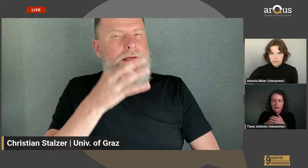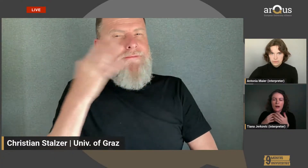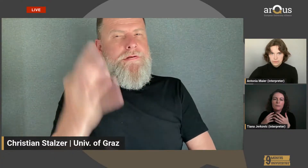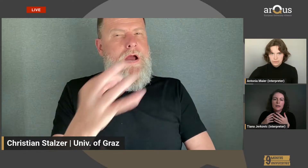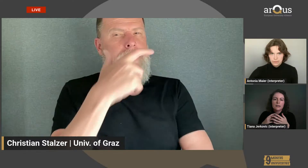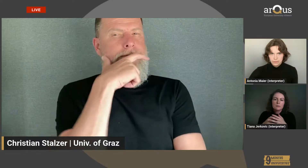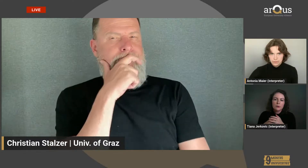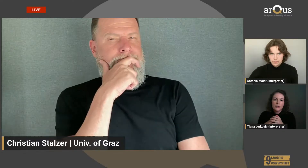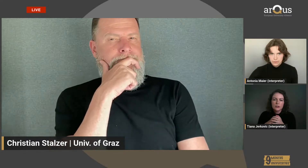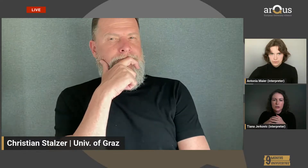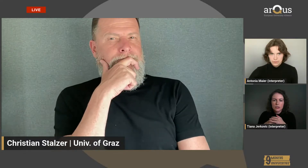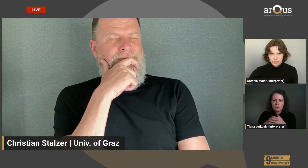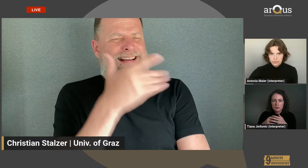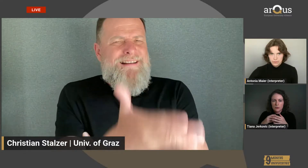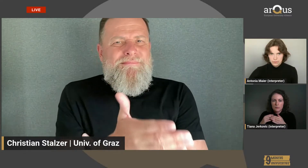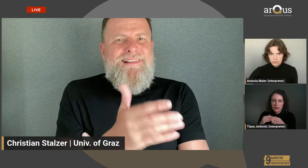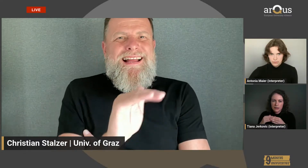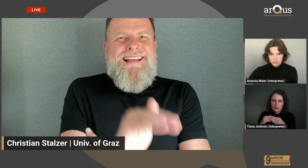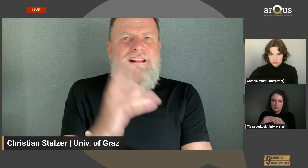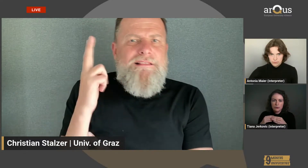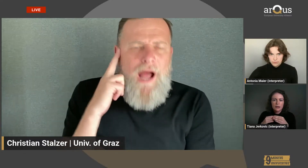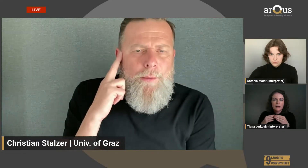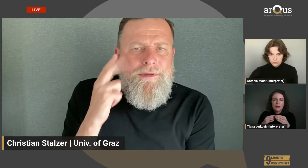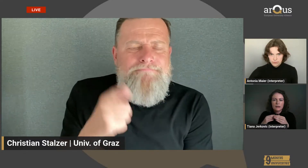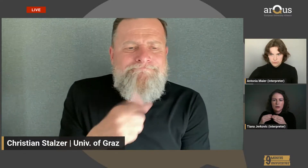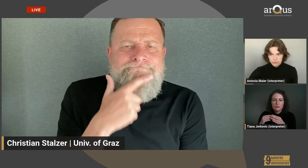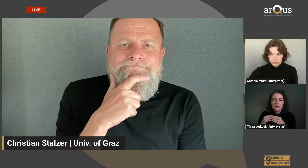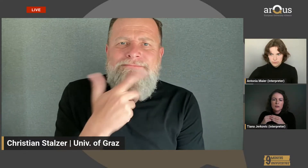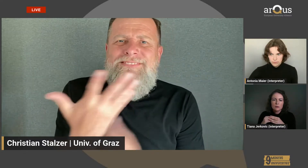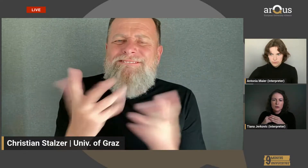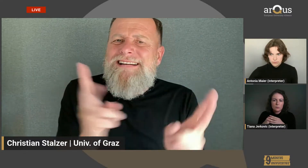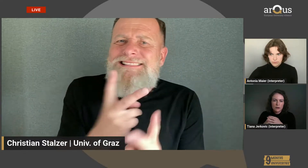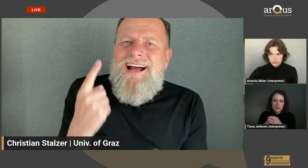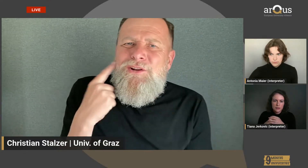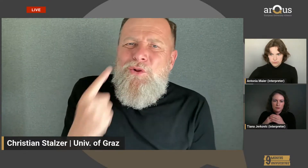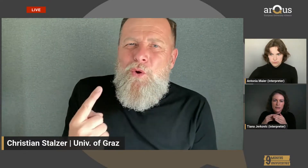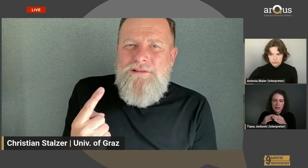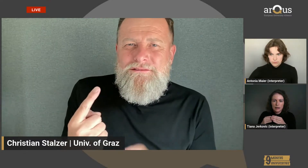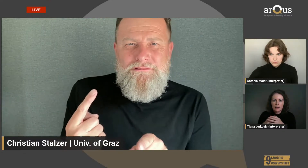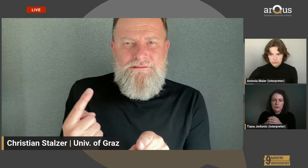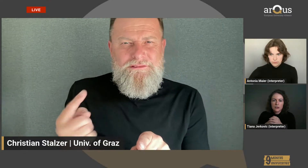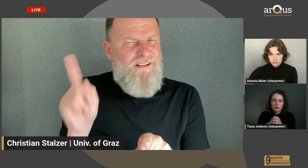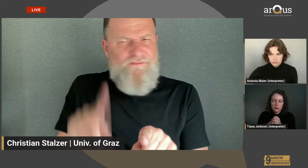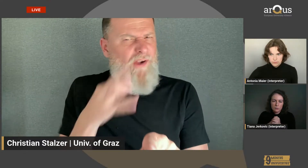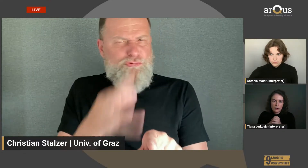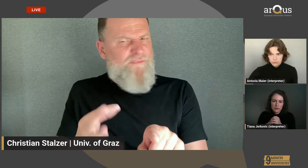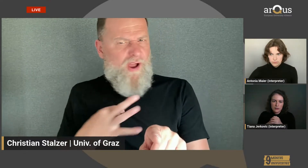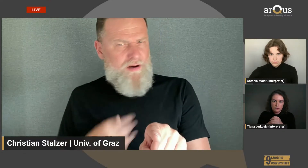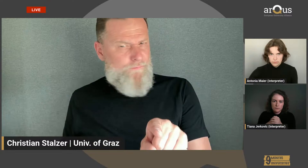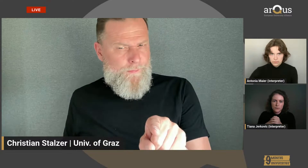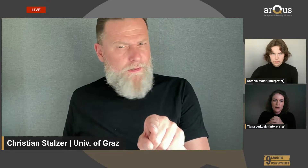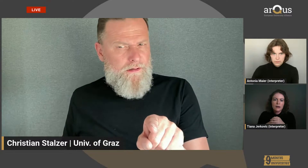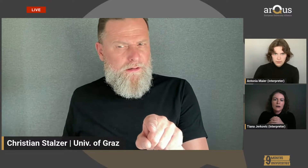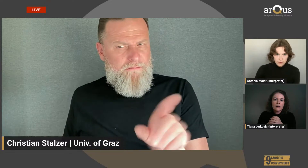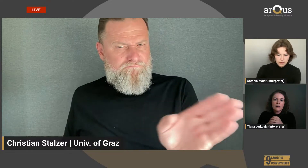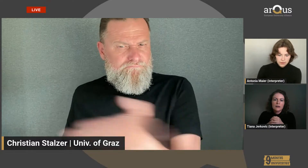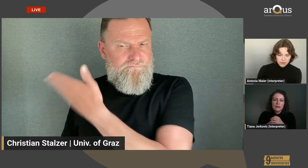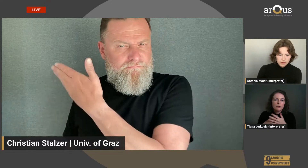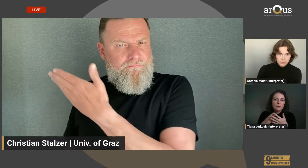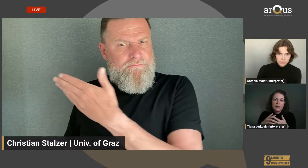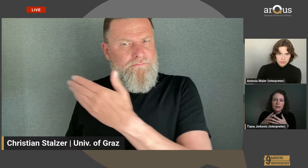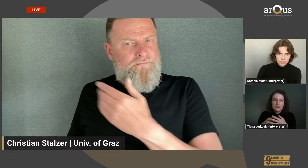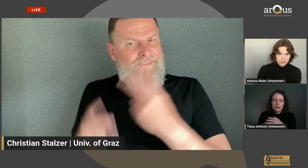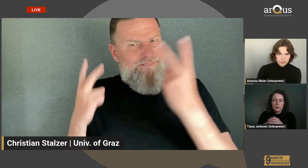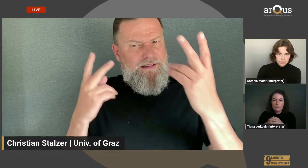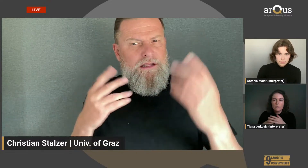access. But it's important to shift the perspective that deafness is also positive and sign language is also positive. So